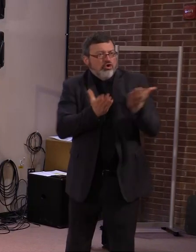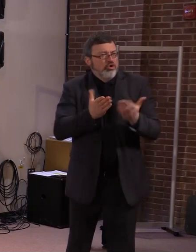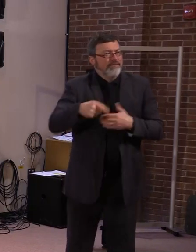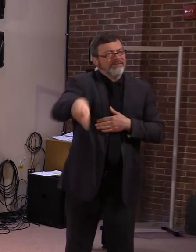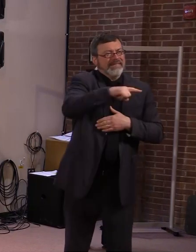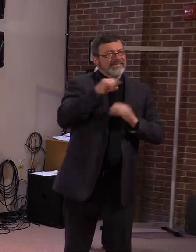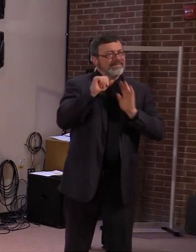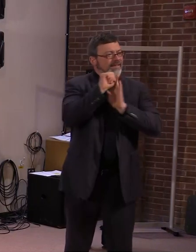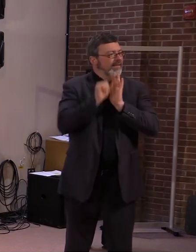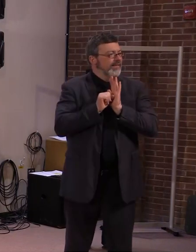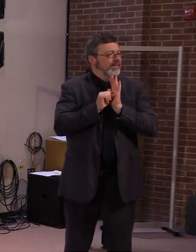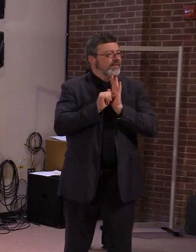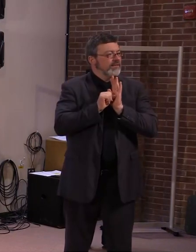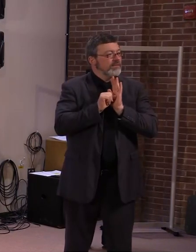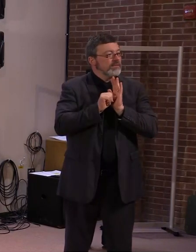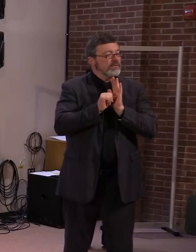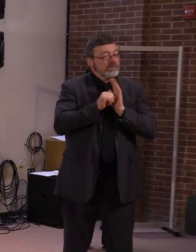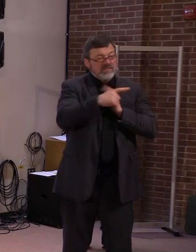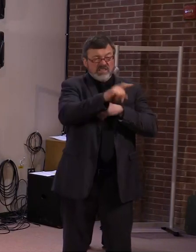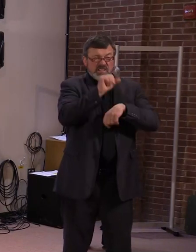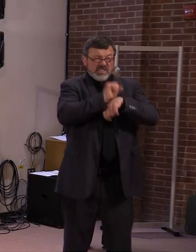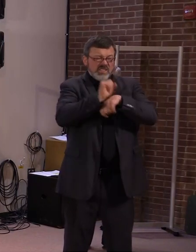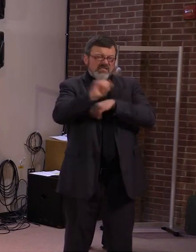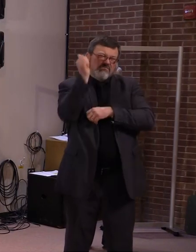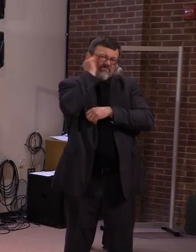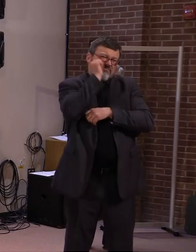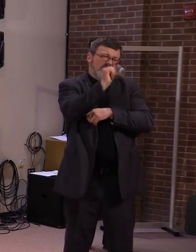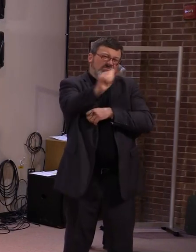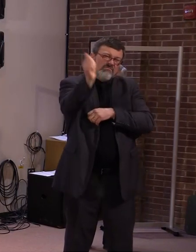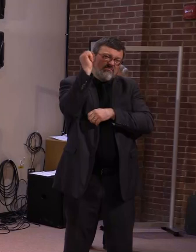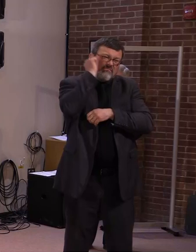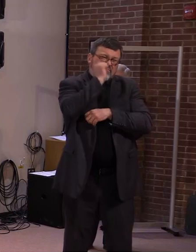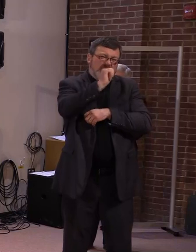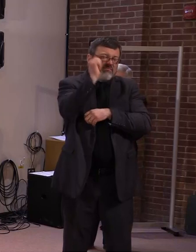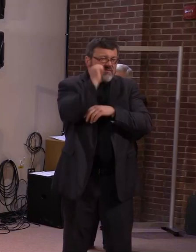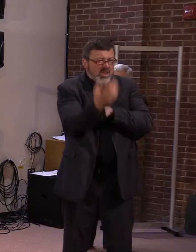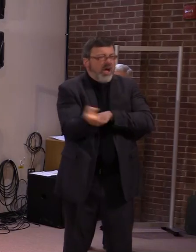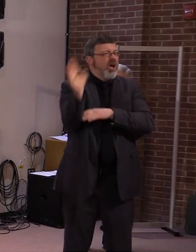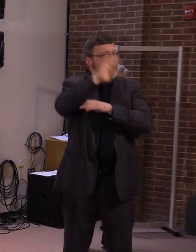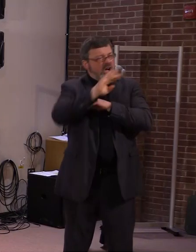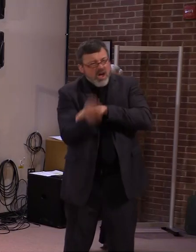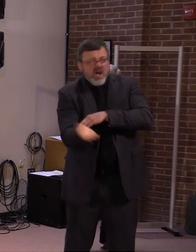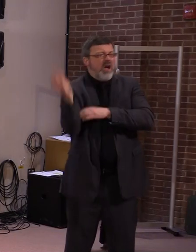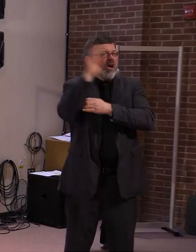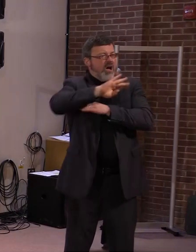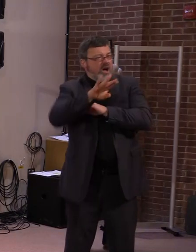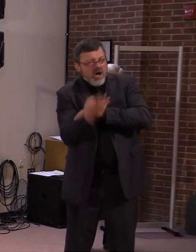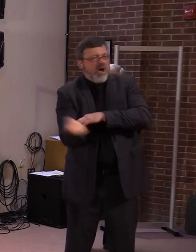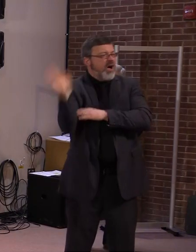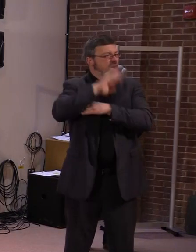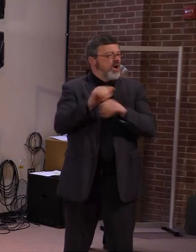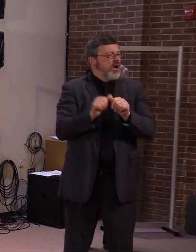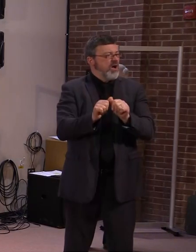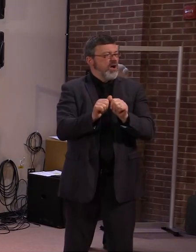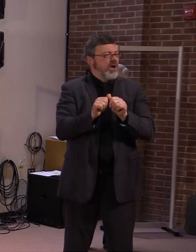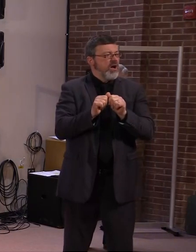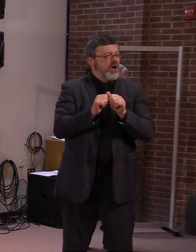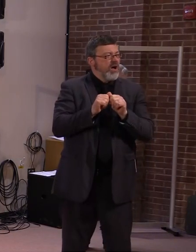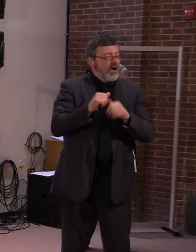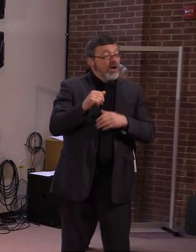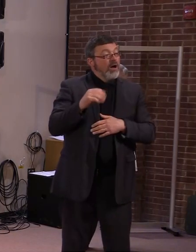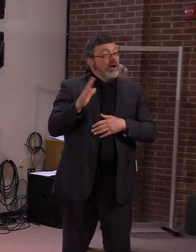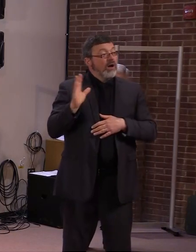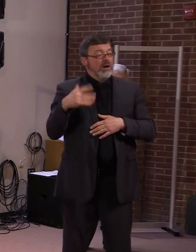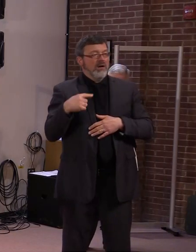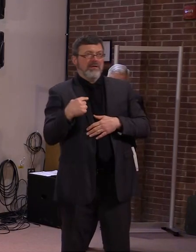week. He's one of the few I can text at 4:30 a.m. and get an instant